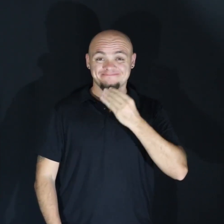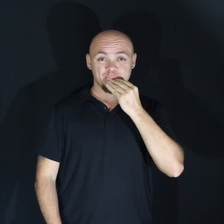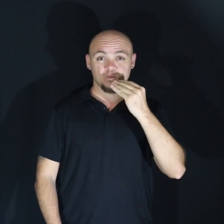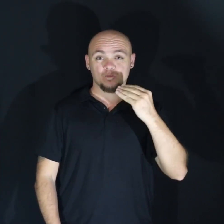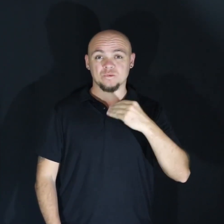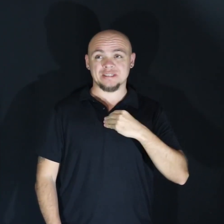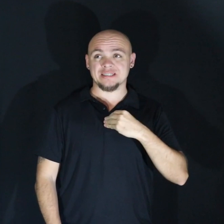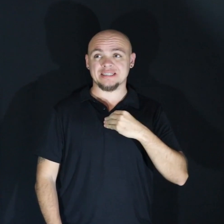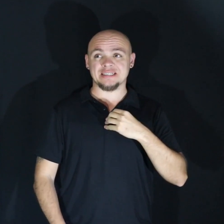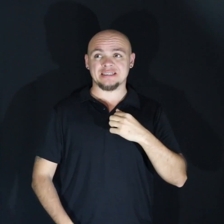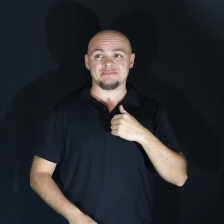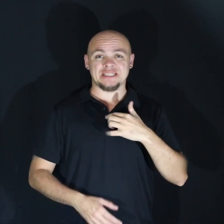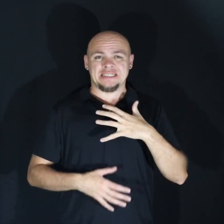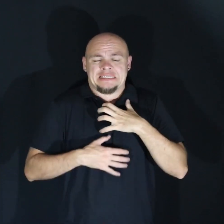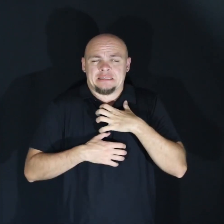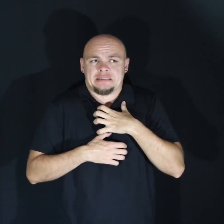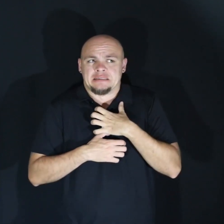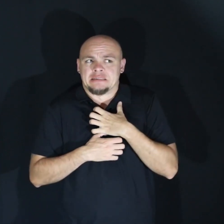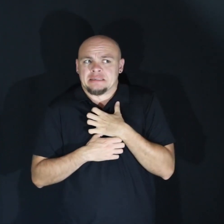And I cringed.